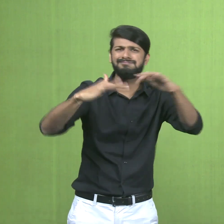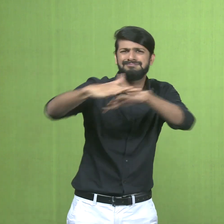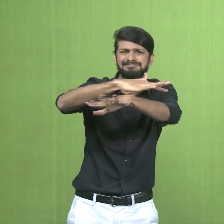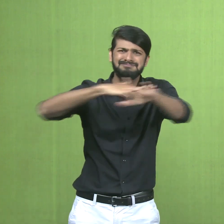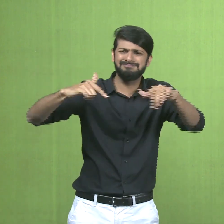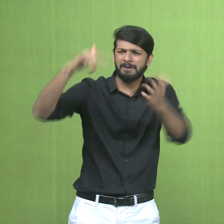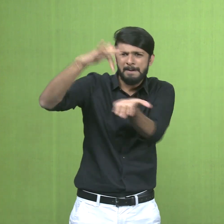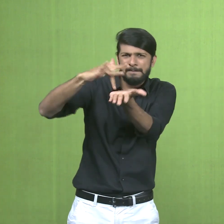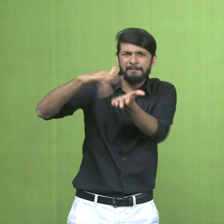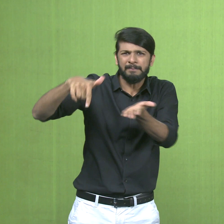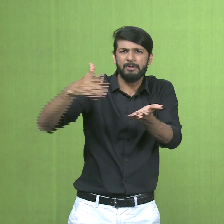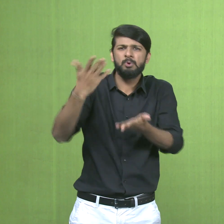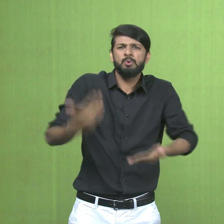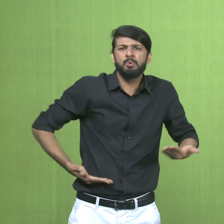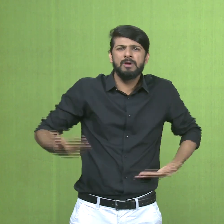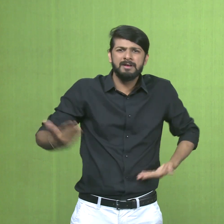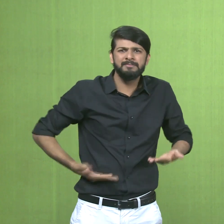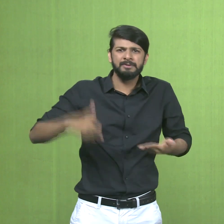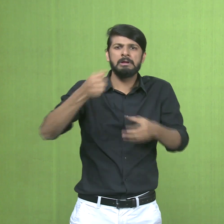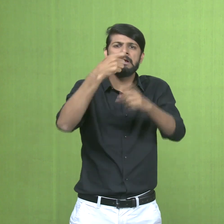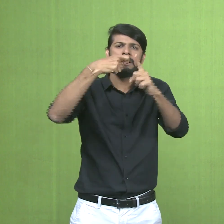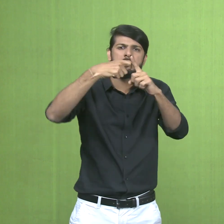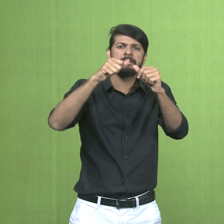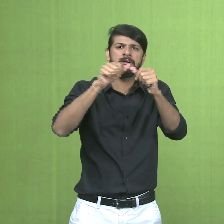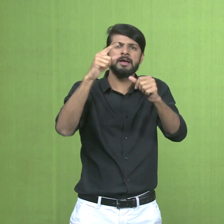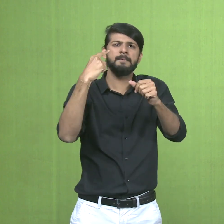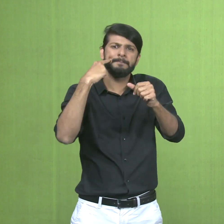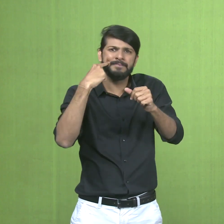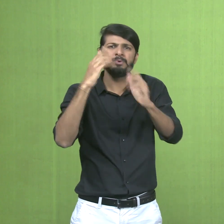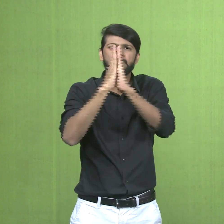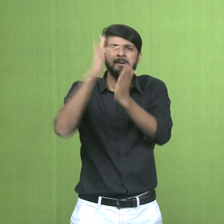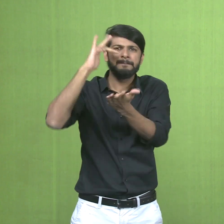predominantly traditional, but when they came to the city, they began to paint individual panels.